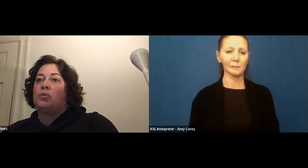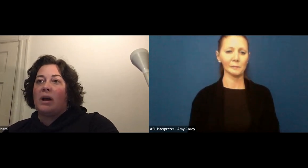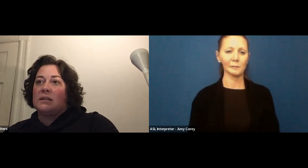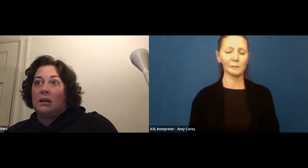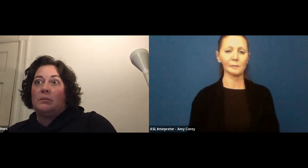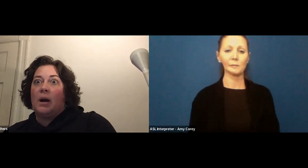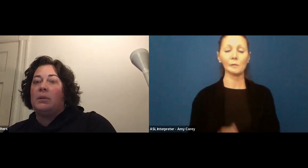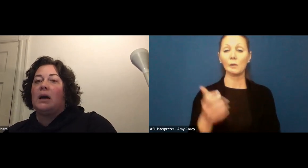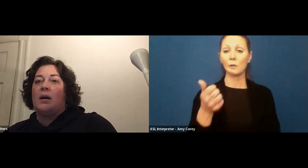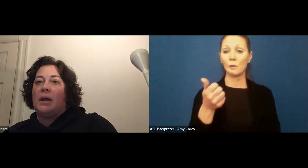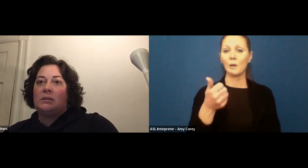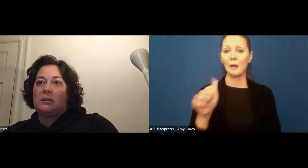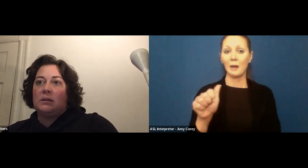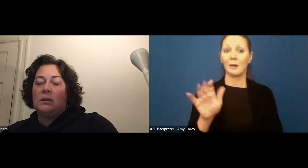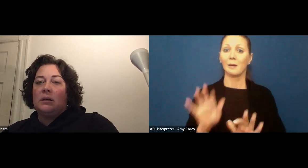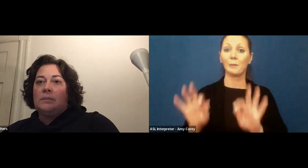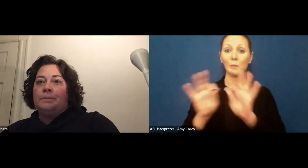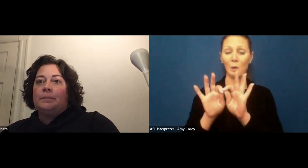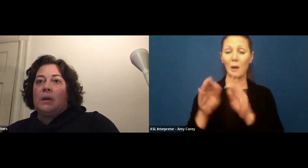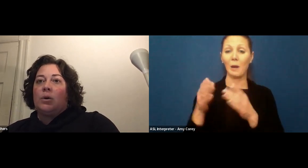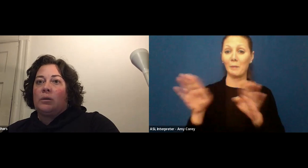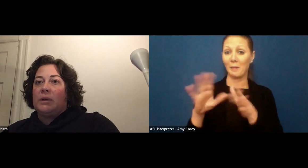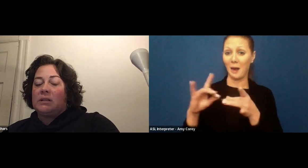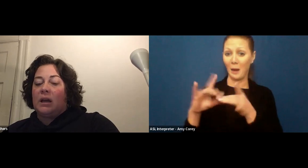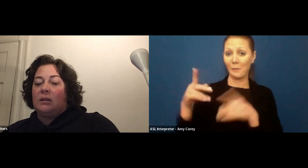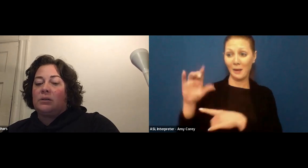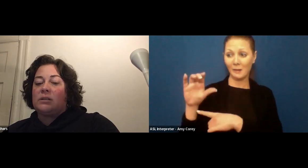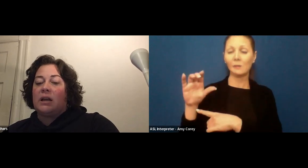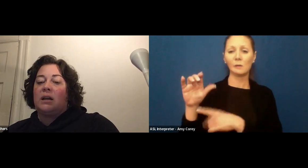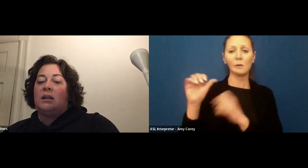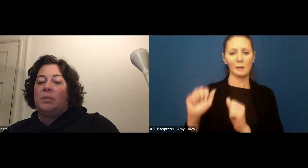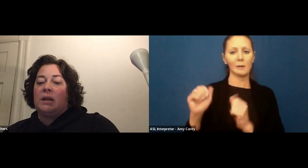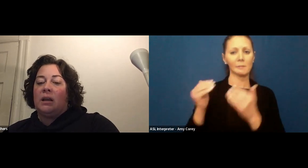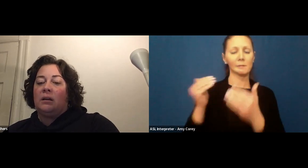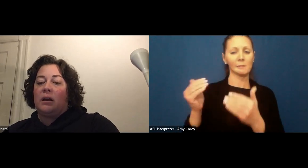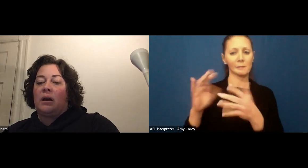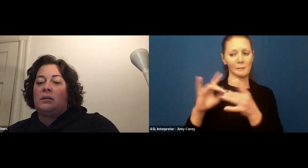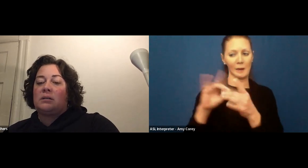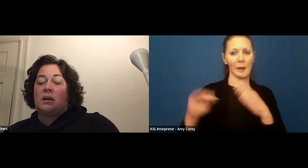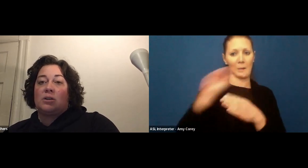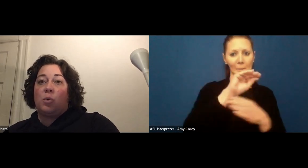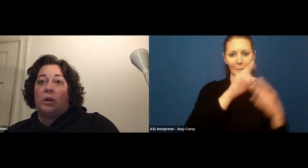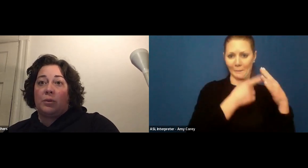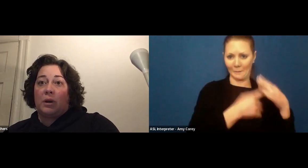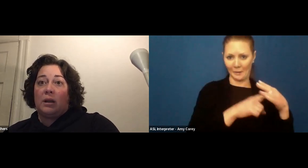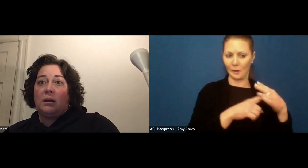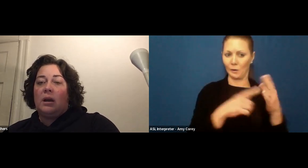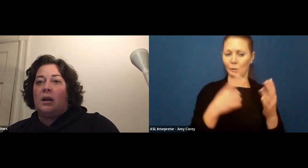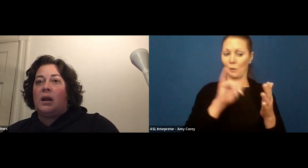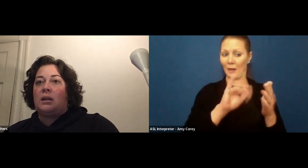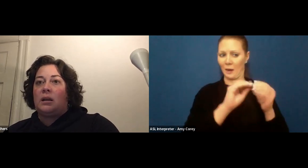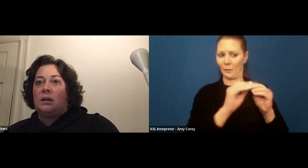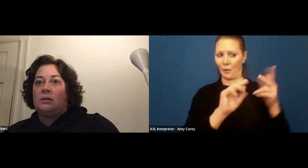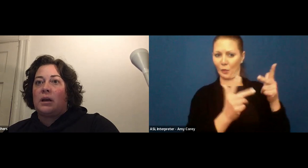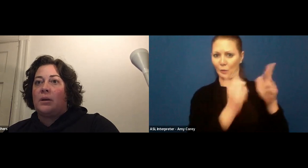So any pressing public comments, could be said or stated in the beginning at discussion point 3,